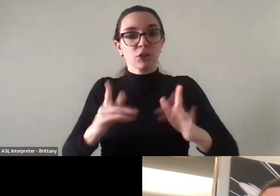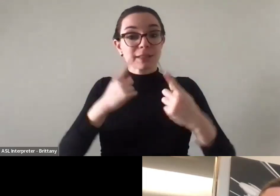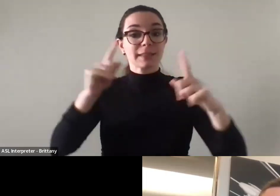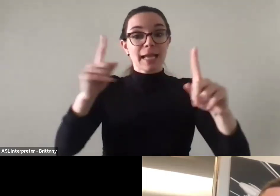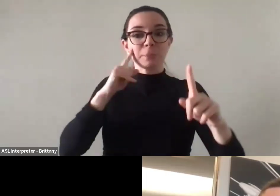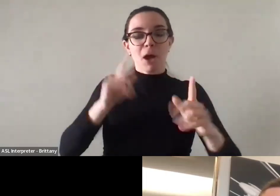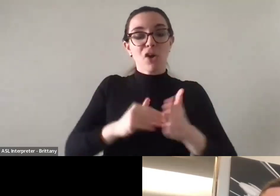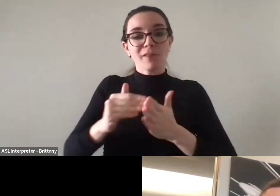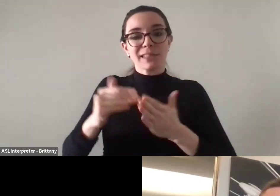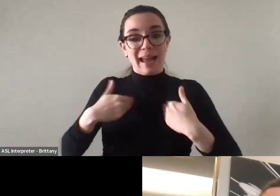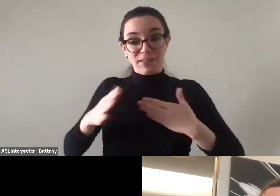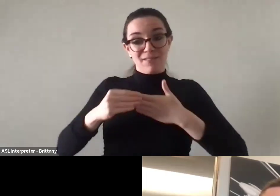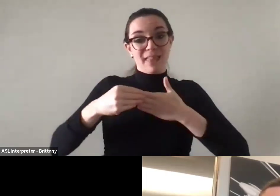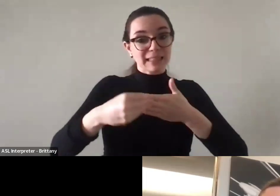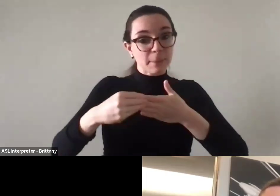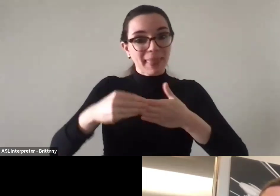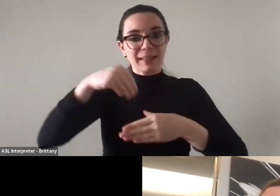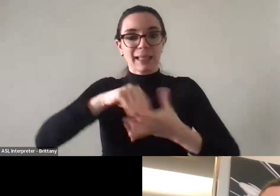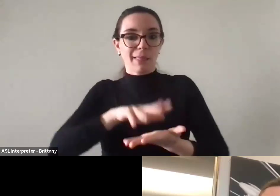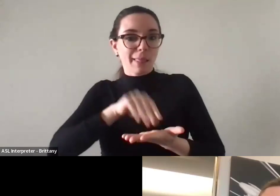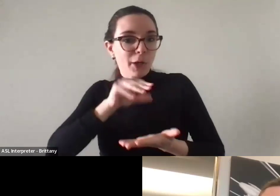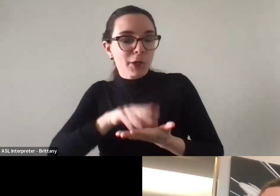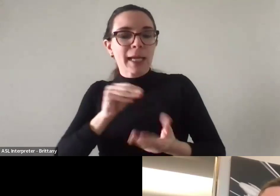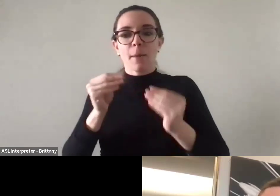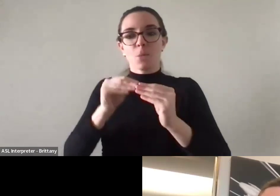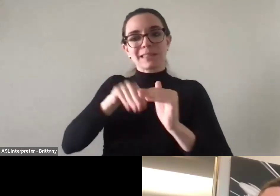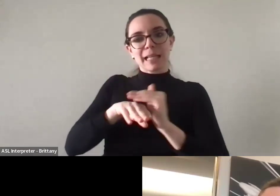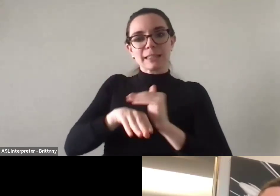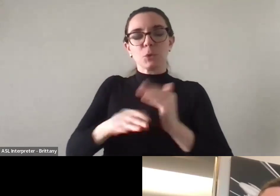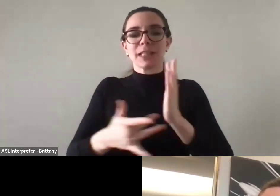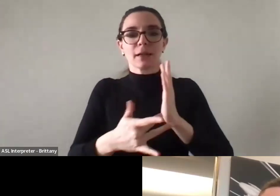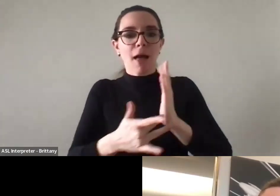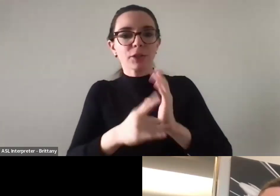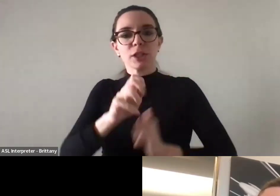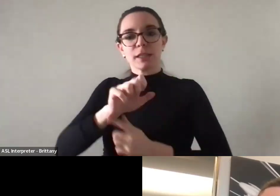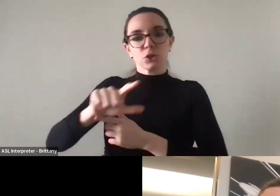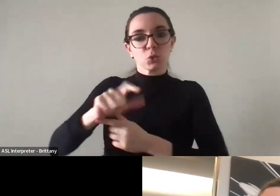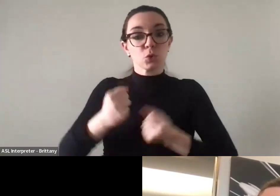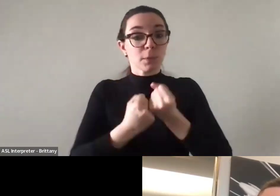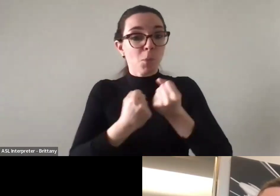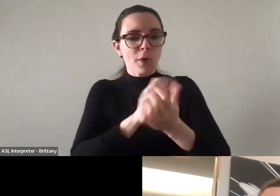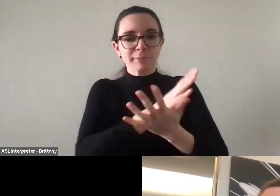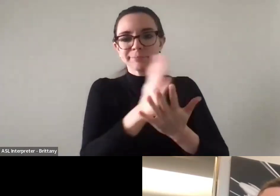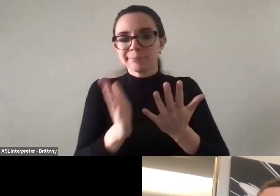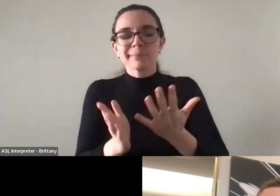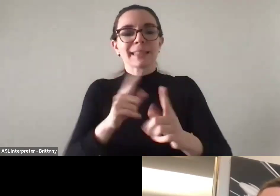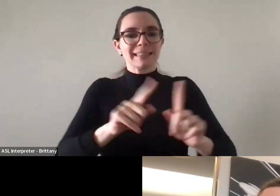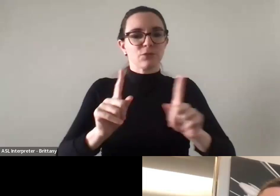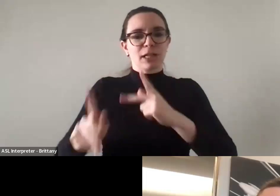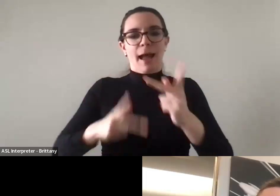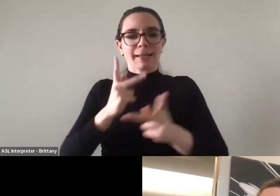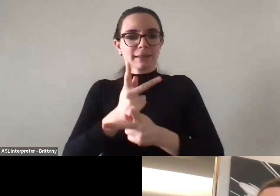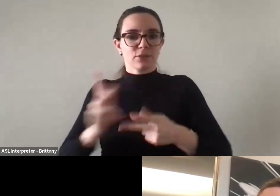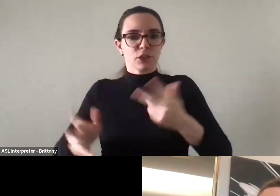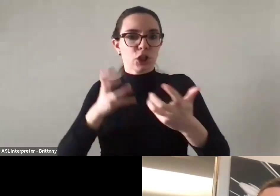instance, flexibility in learning, more accessible technology and tools support, different kind of adjustments that help folks in